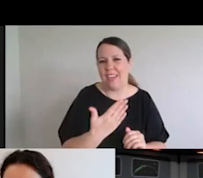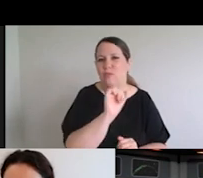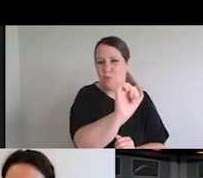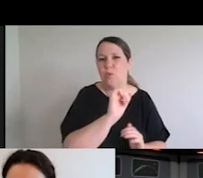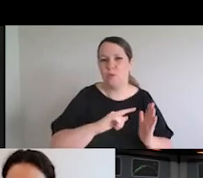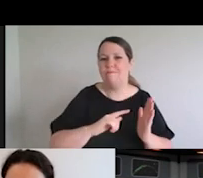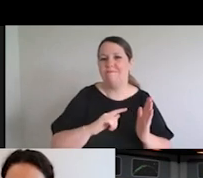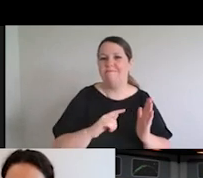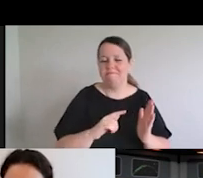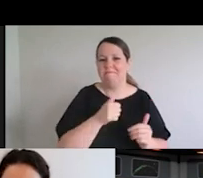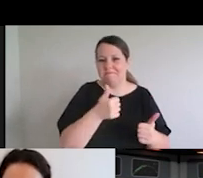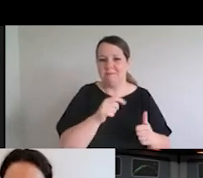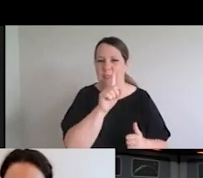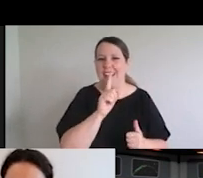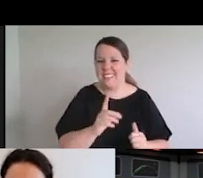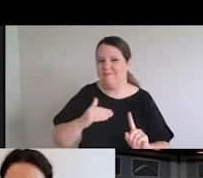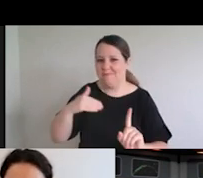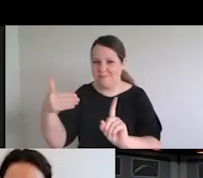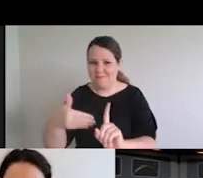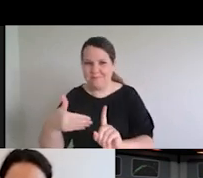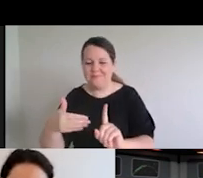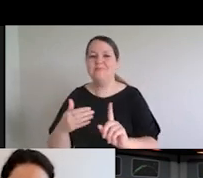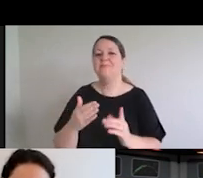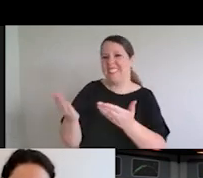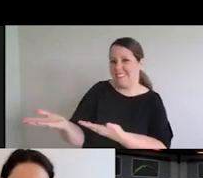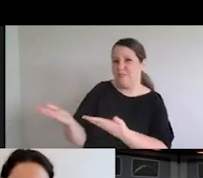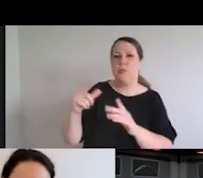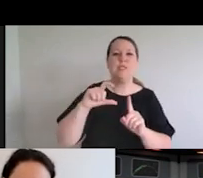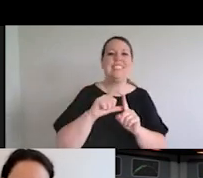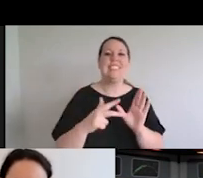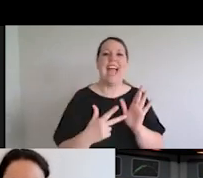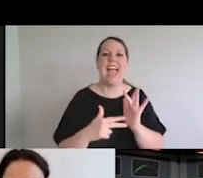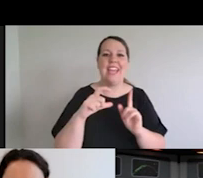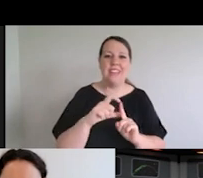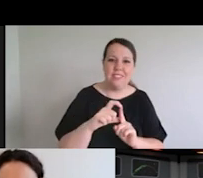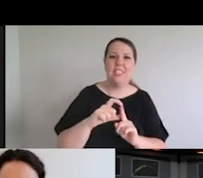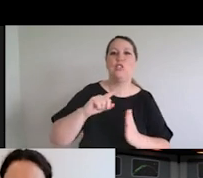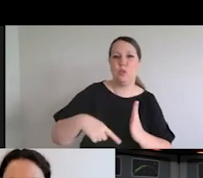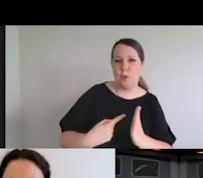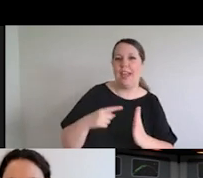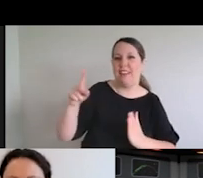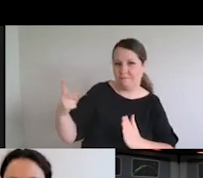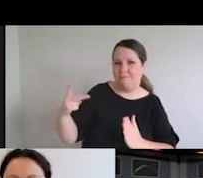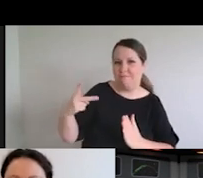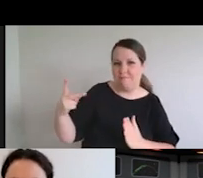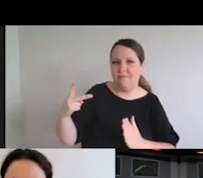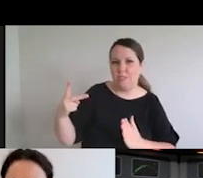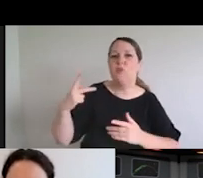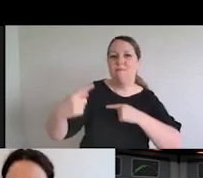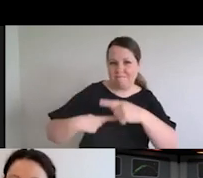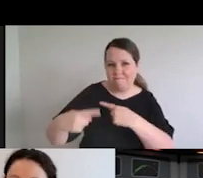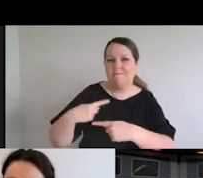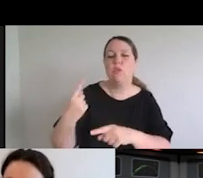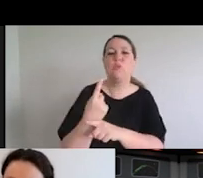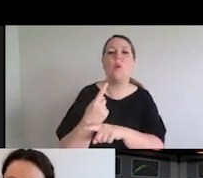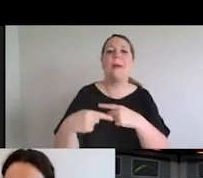I will just hand over back to David and Juliana to wrap up a bit more about the tactics.